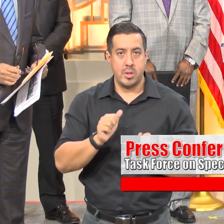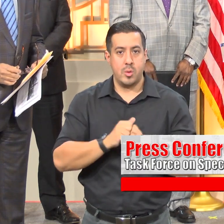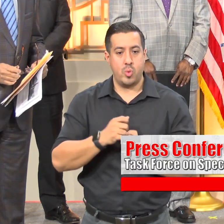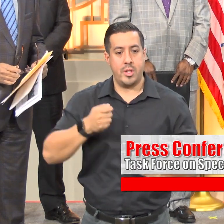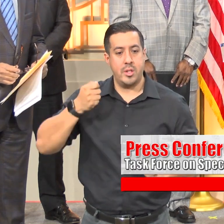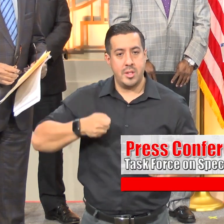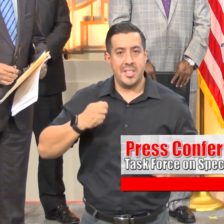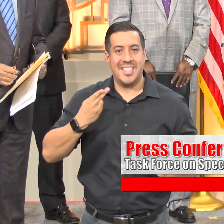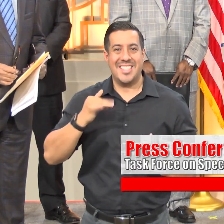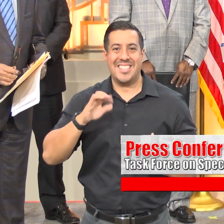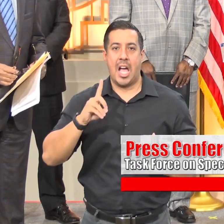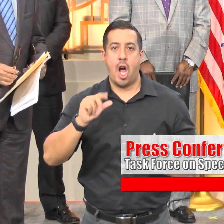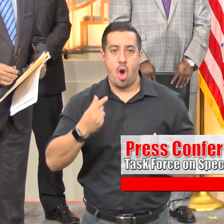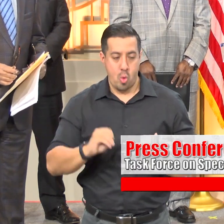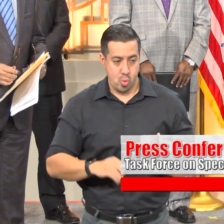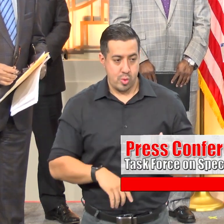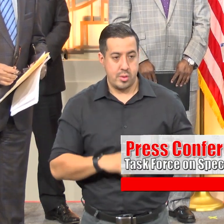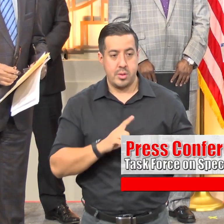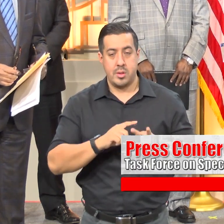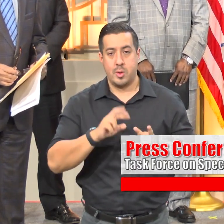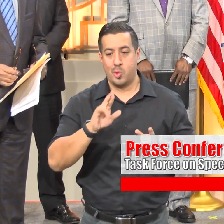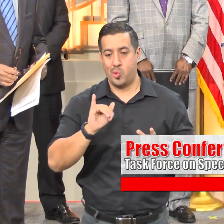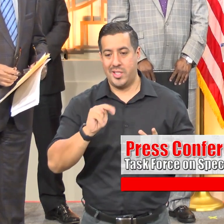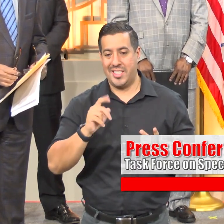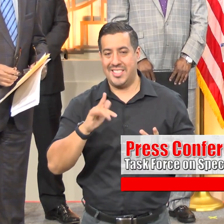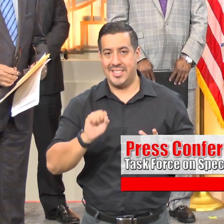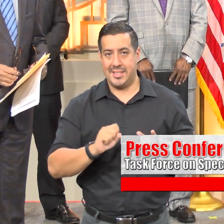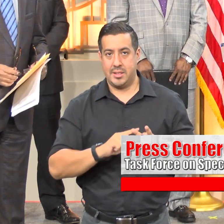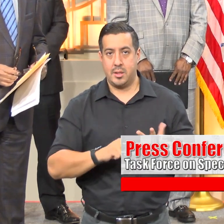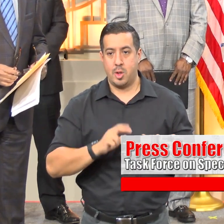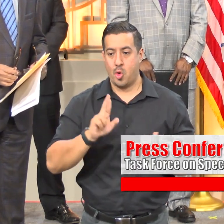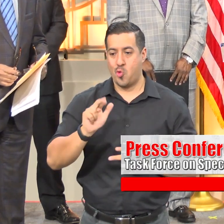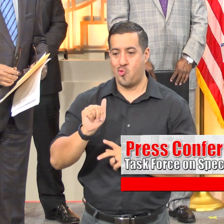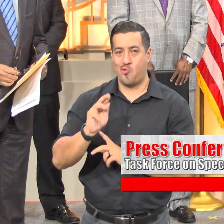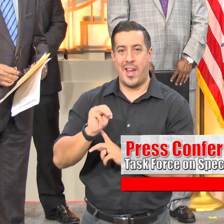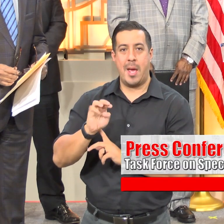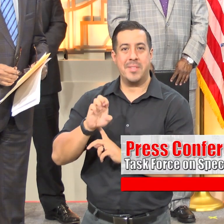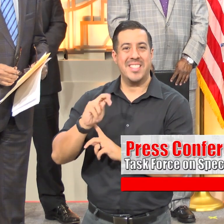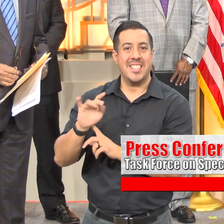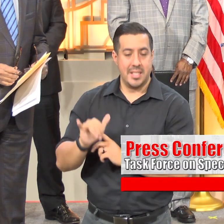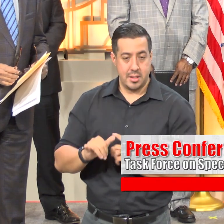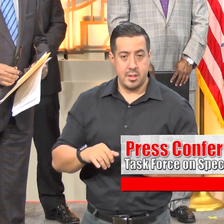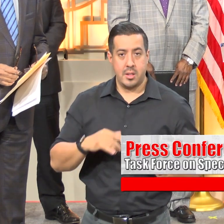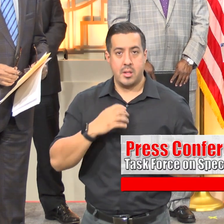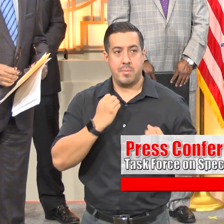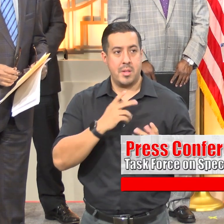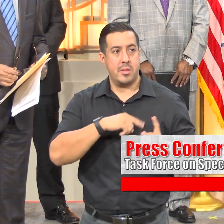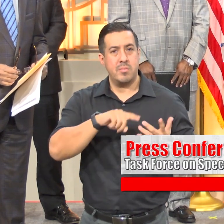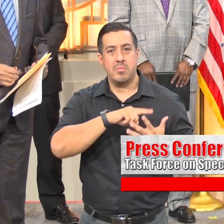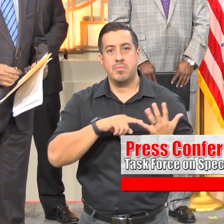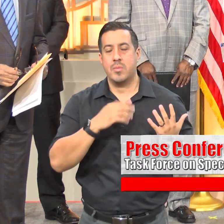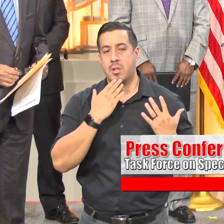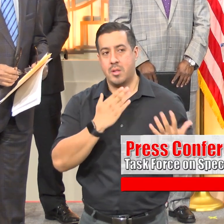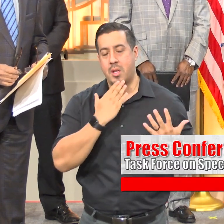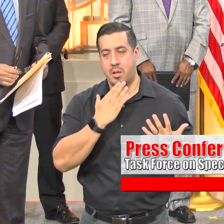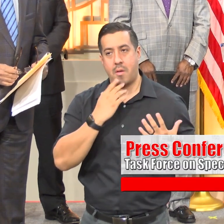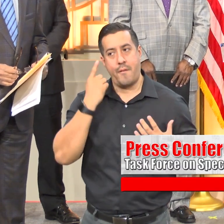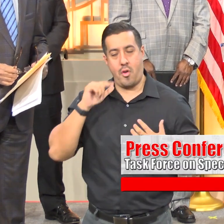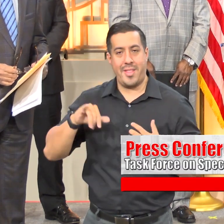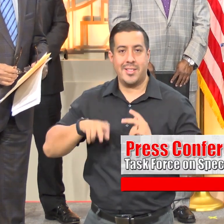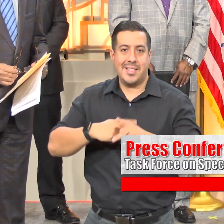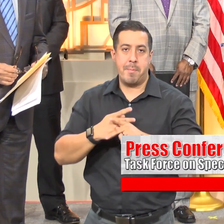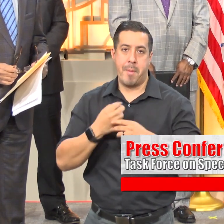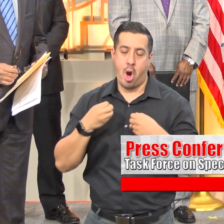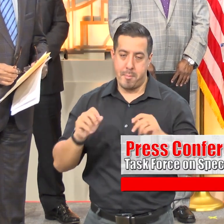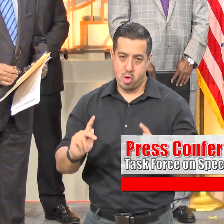Hidalgo, Commissioner Rodney Ellis, Commissioners Ramsey and Cagle are also grateful for this